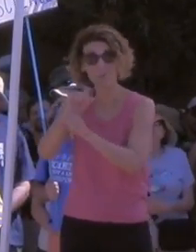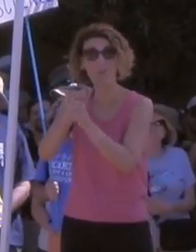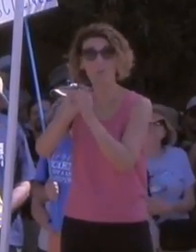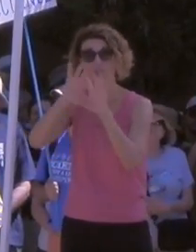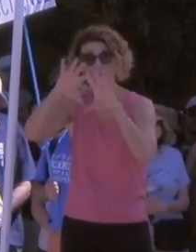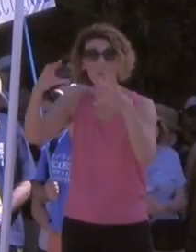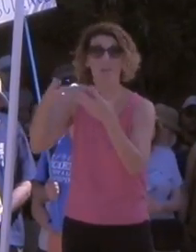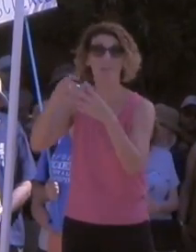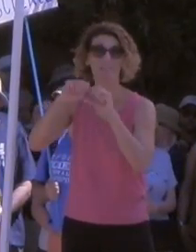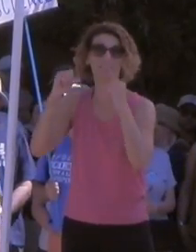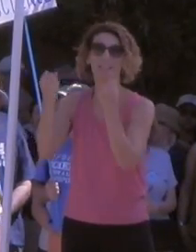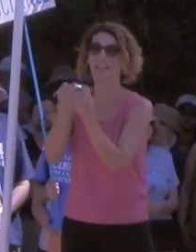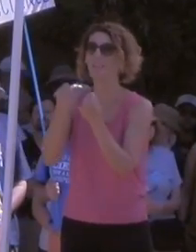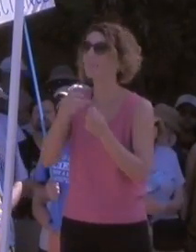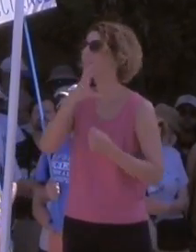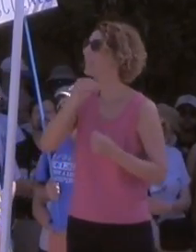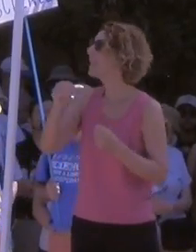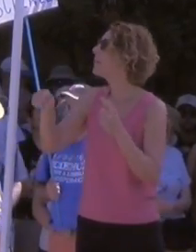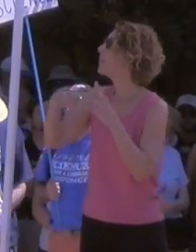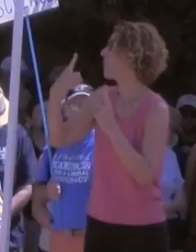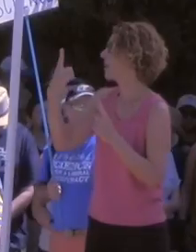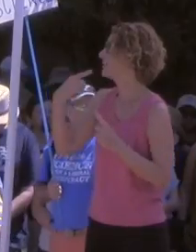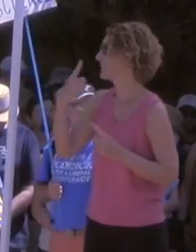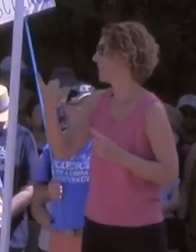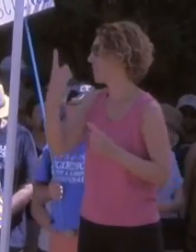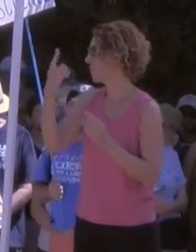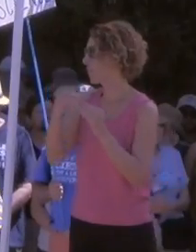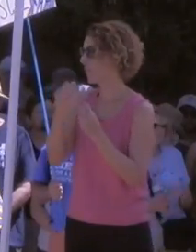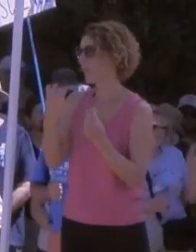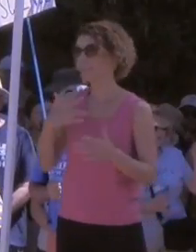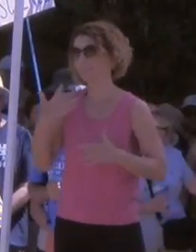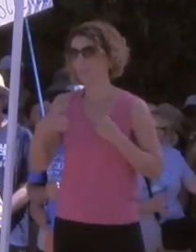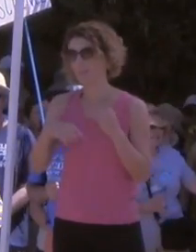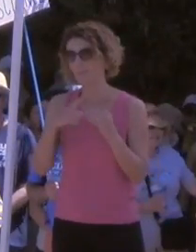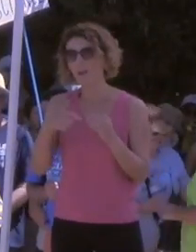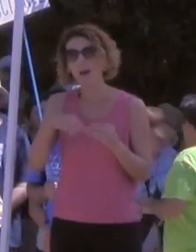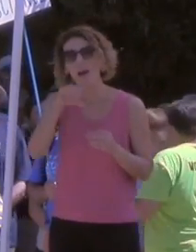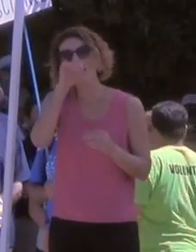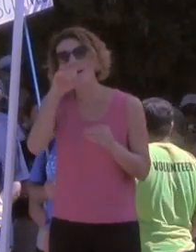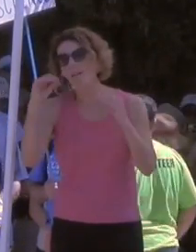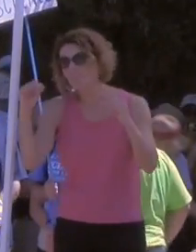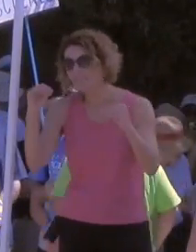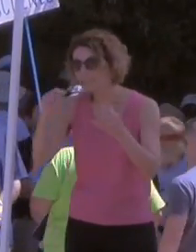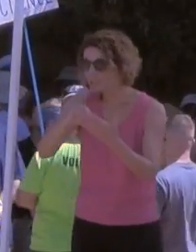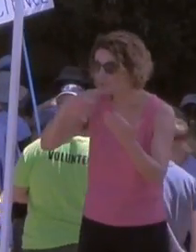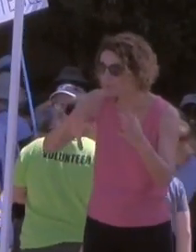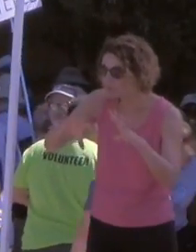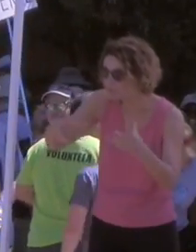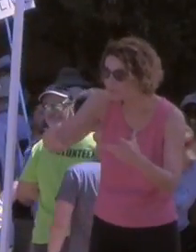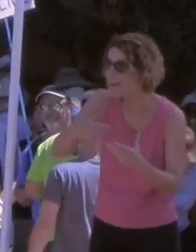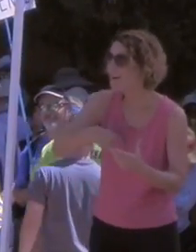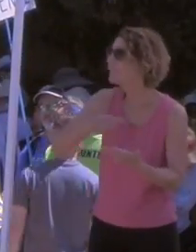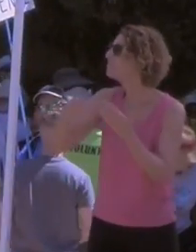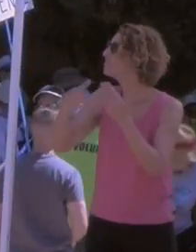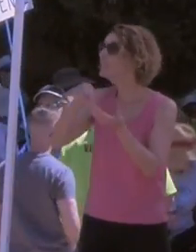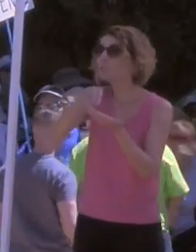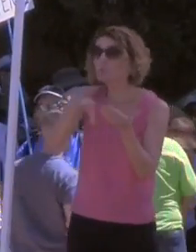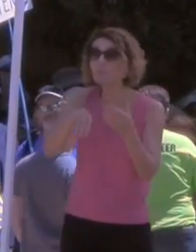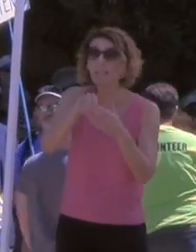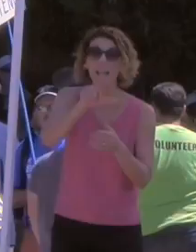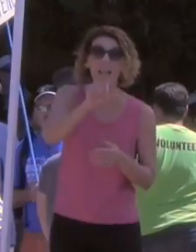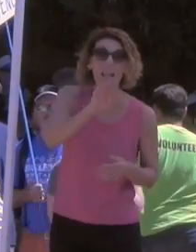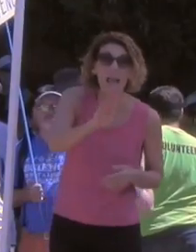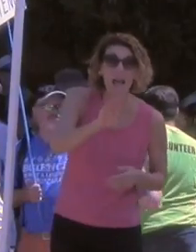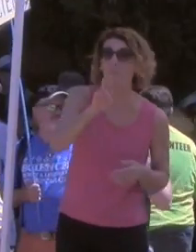say one more thing that's very, very exciting to me. I love teaching my students. I love when my students, whether in my laboratory or my